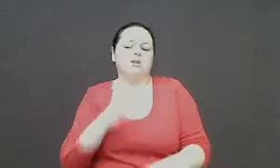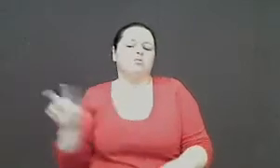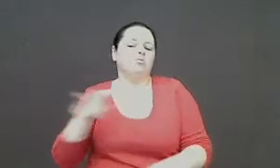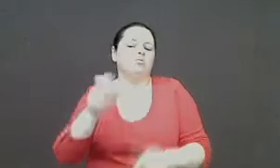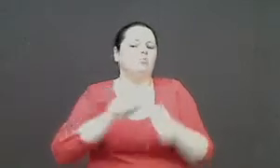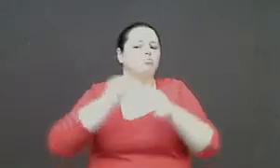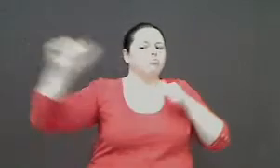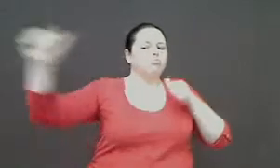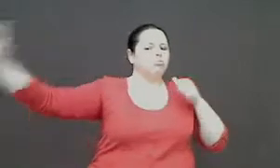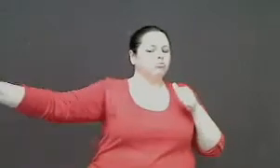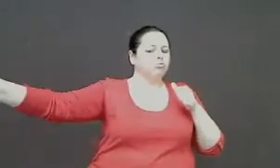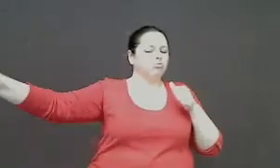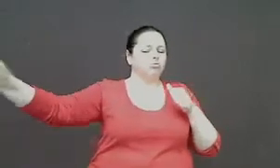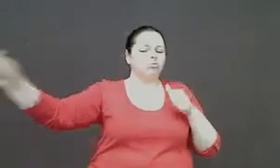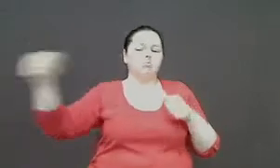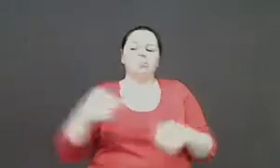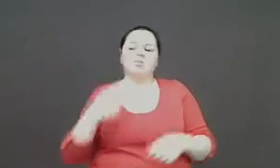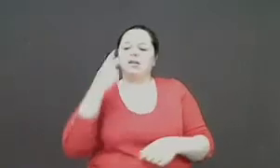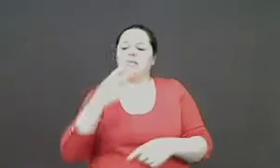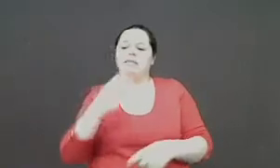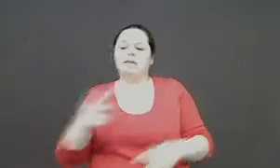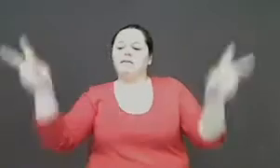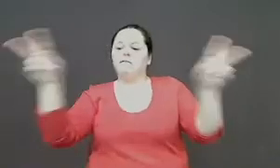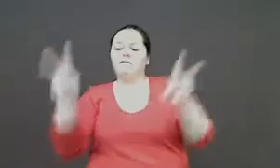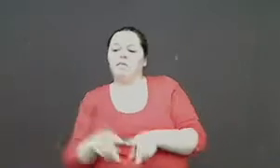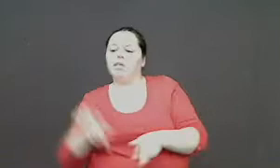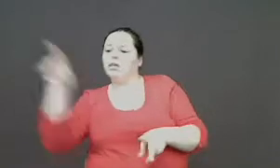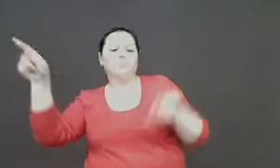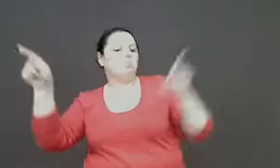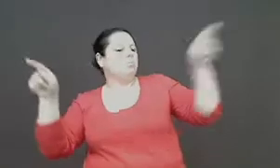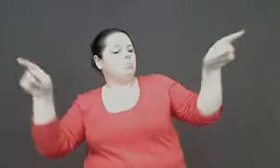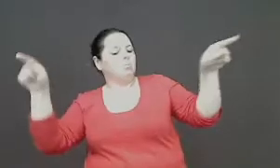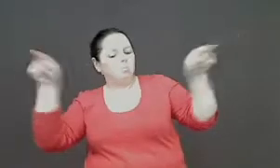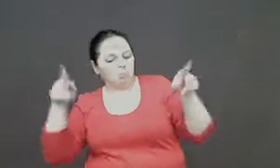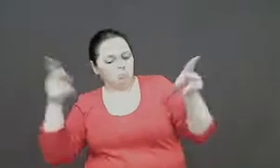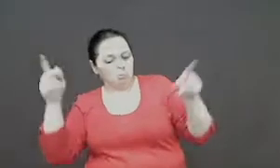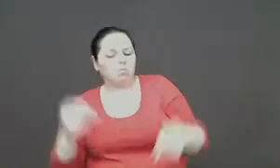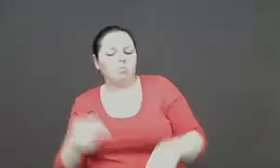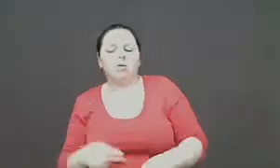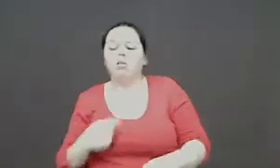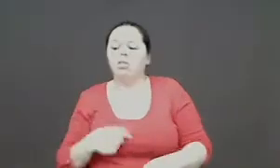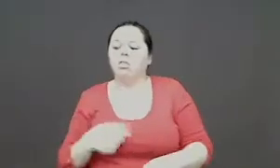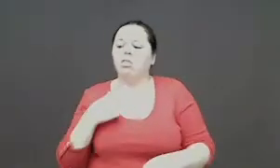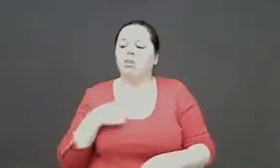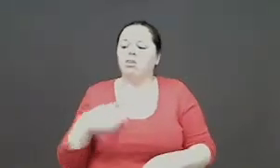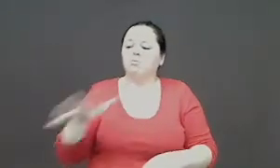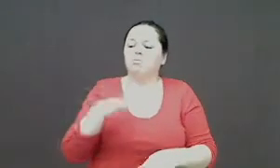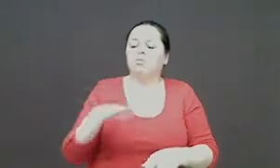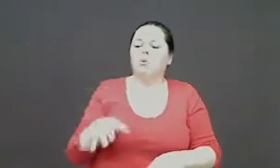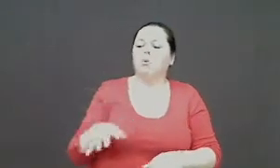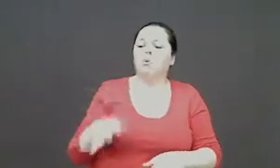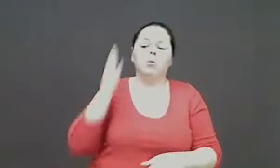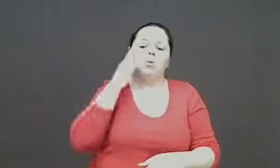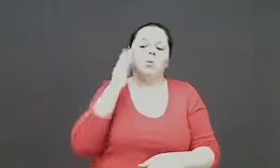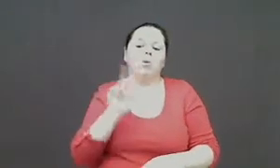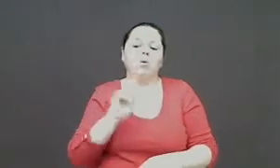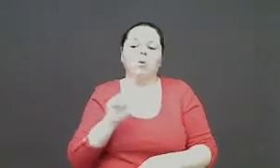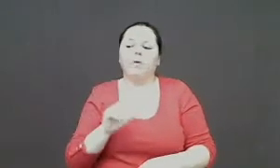could see to the other end of the valley, or they could locate themselves in terms of 2 days travel